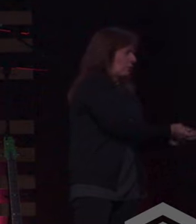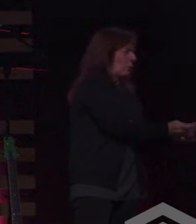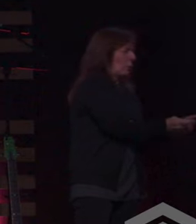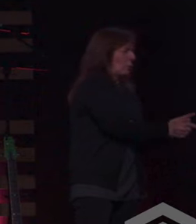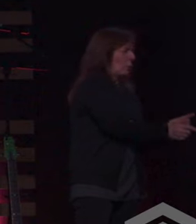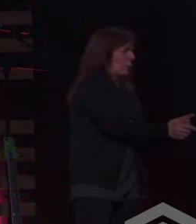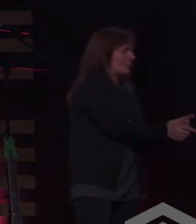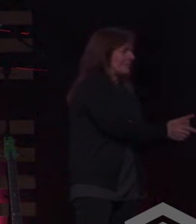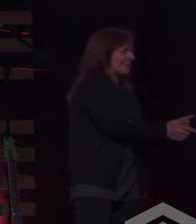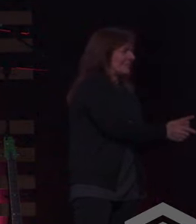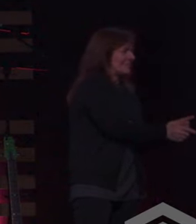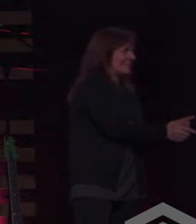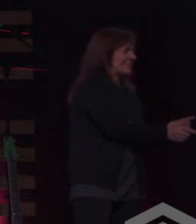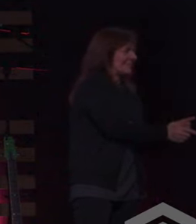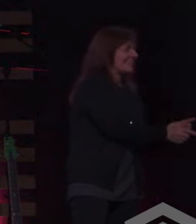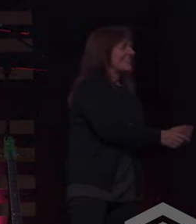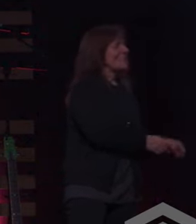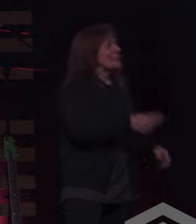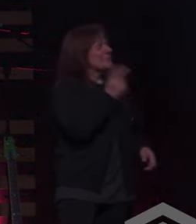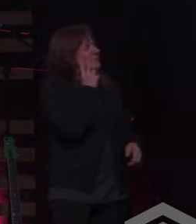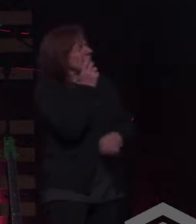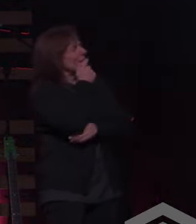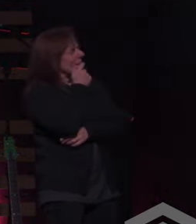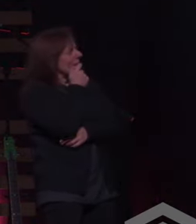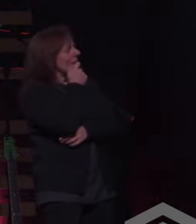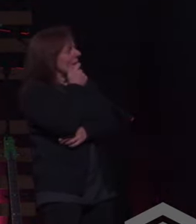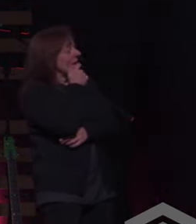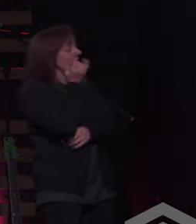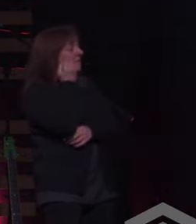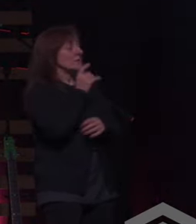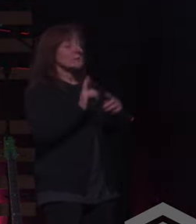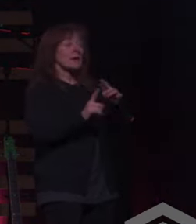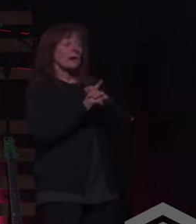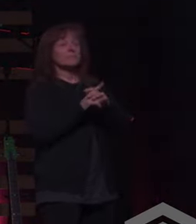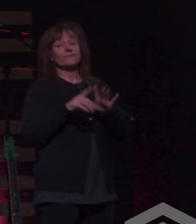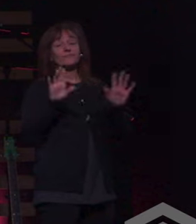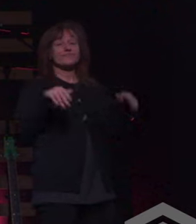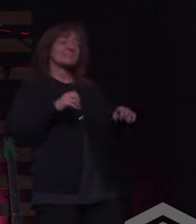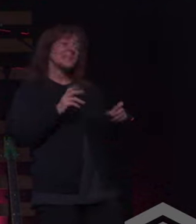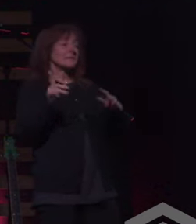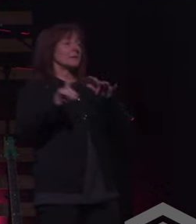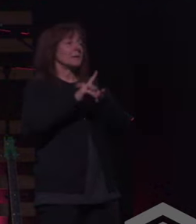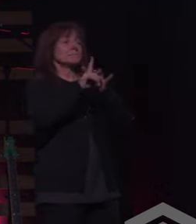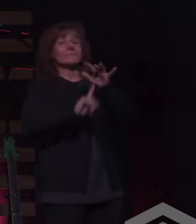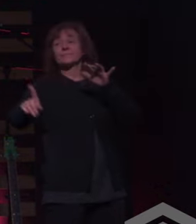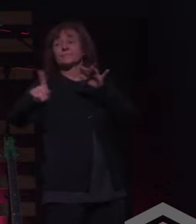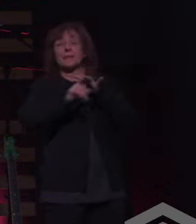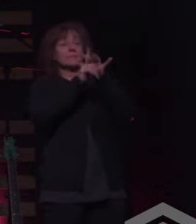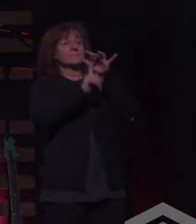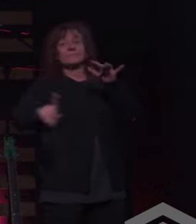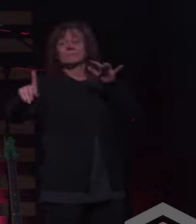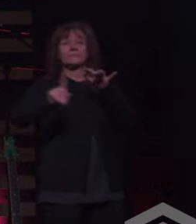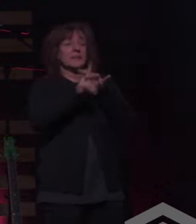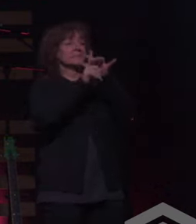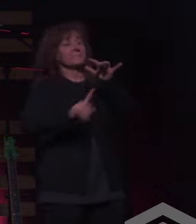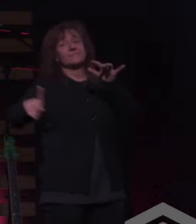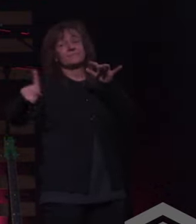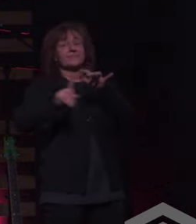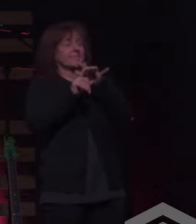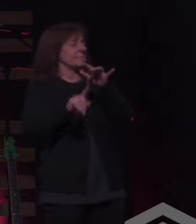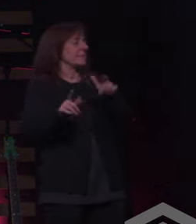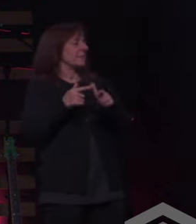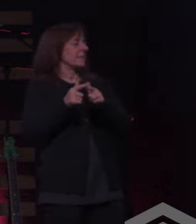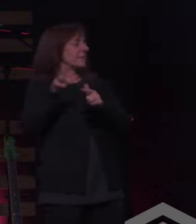little bit misleading. It's a lot like how people treat church. If you just come and you just hang out and you just go about your business the rest of the week, then you're just like everyone else